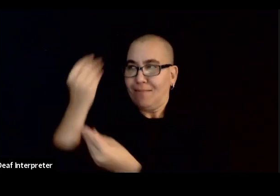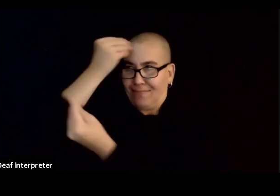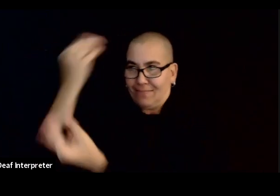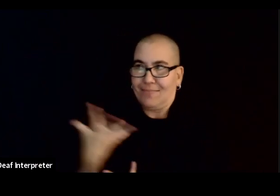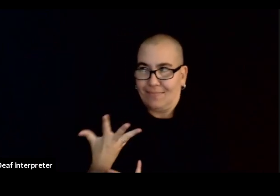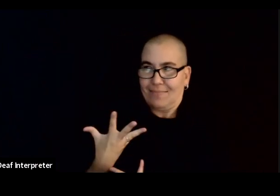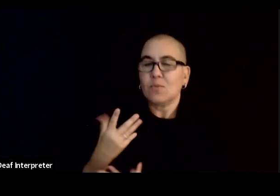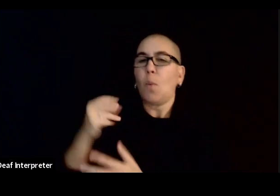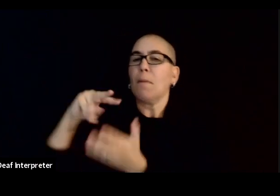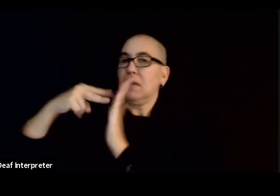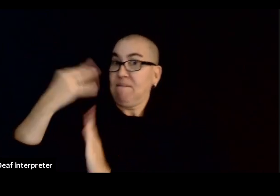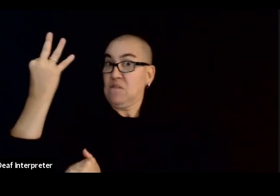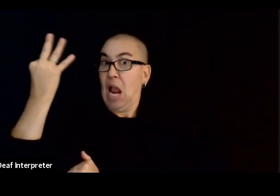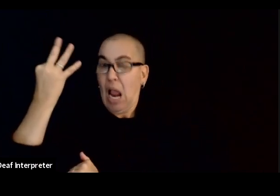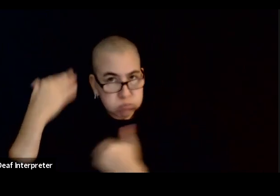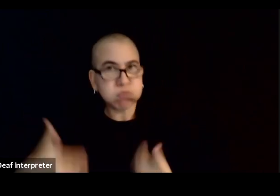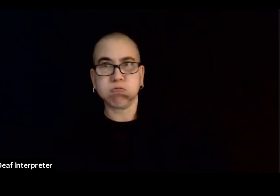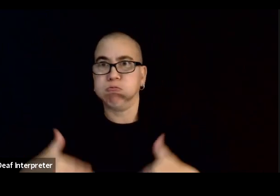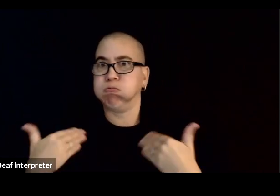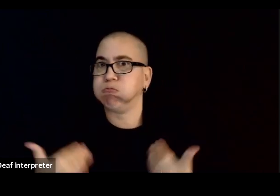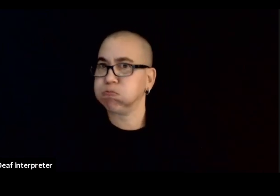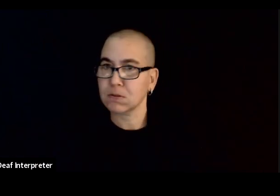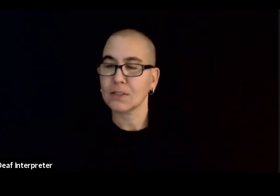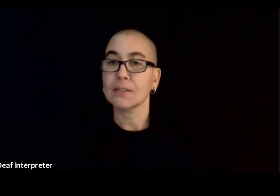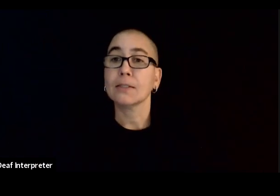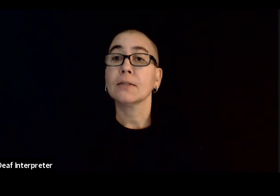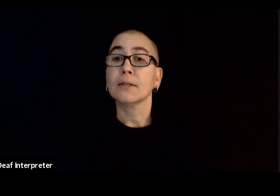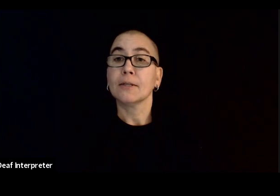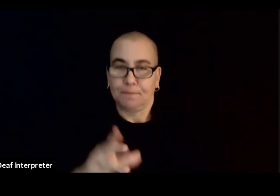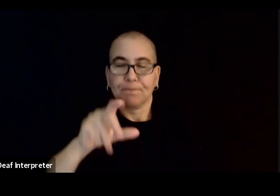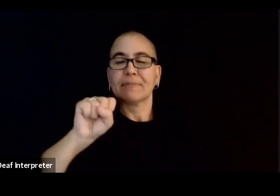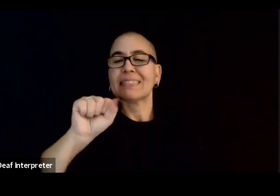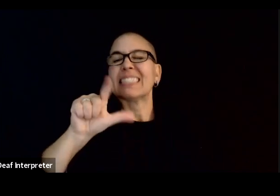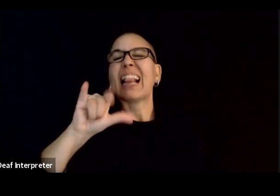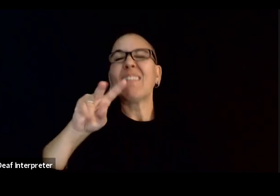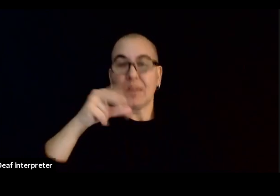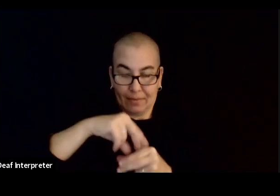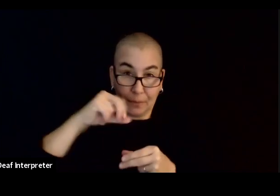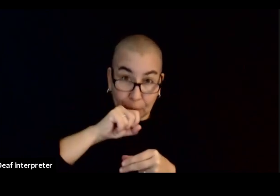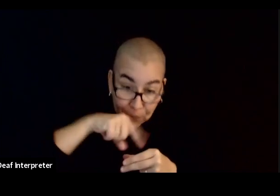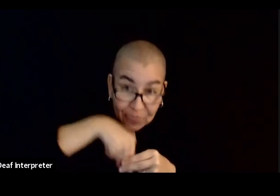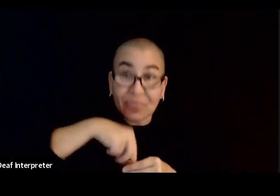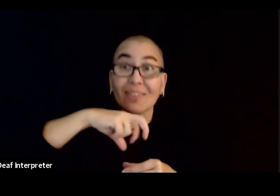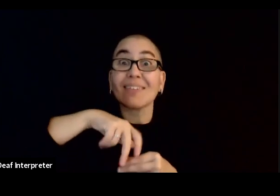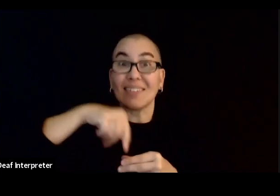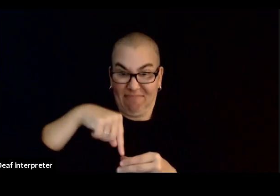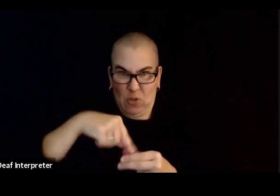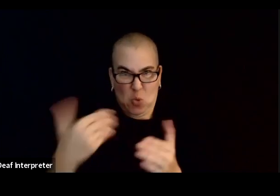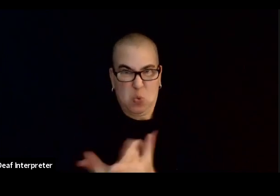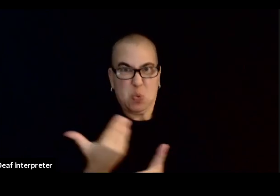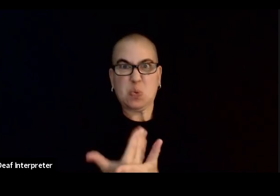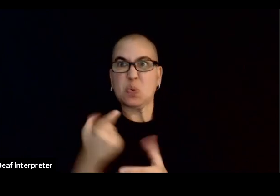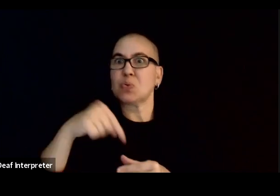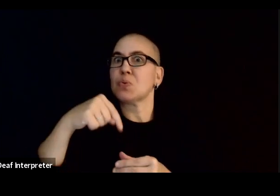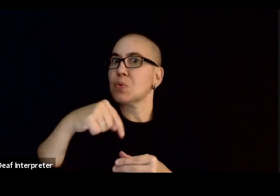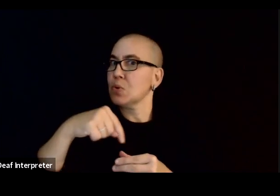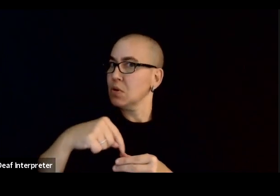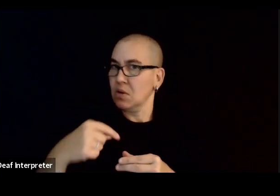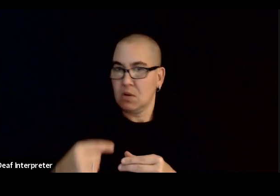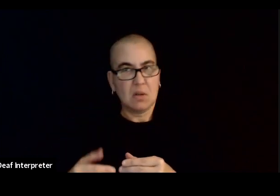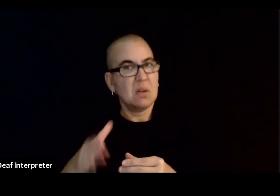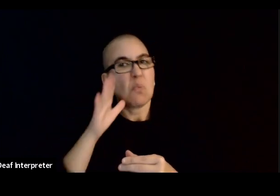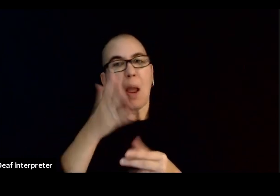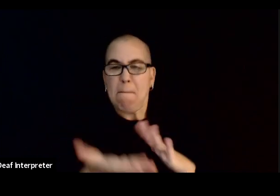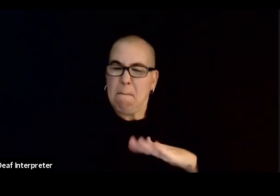going to be upwards of 40 to 50,000 tests per day capacity in Minnesota. And that's